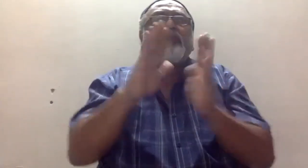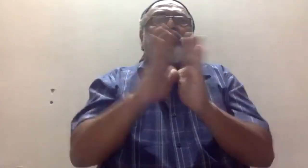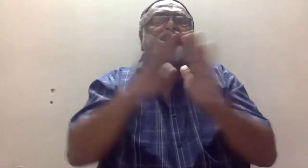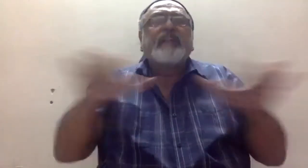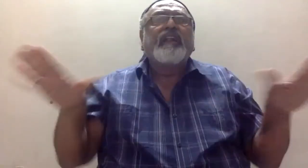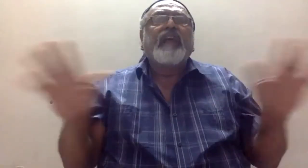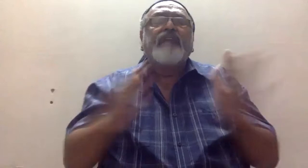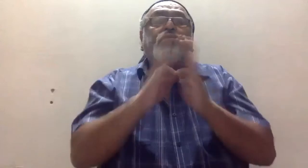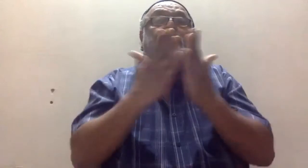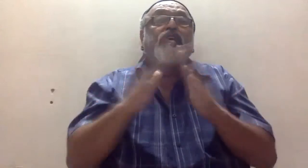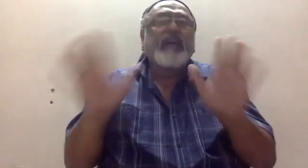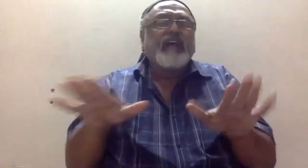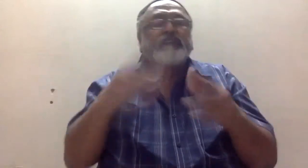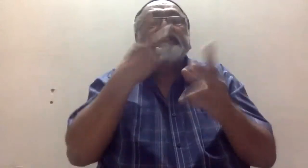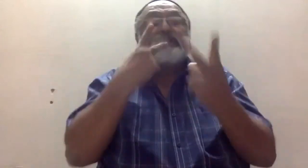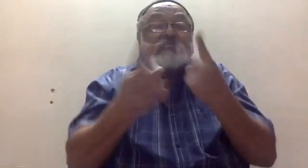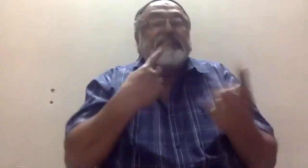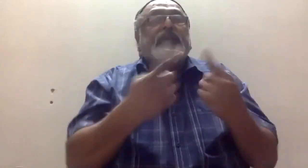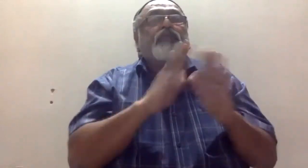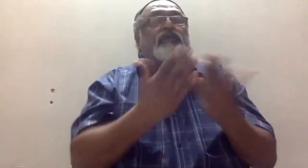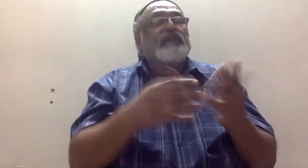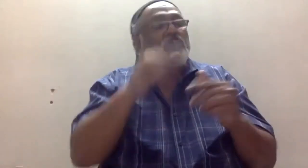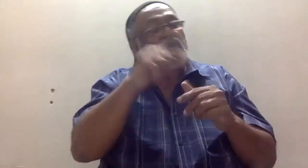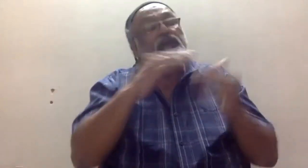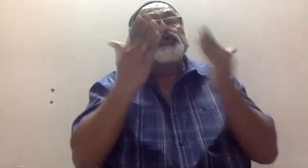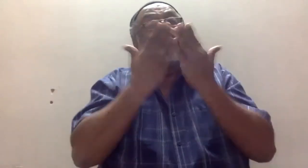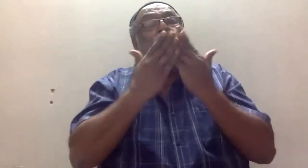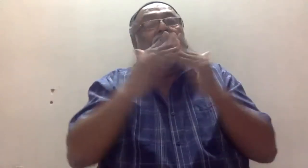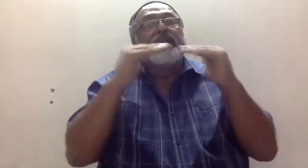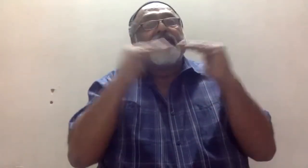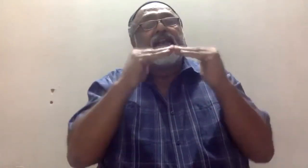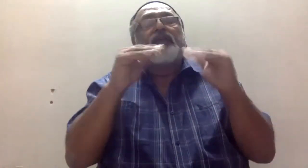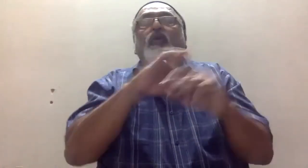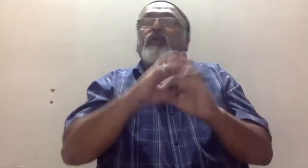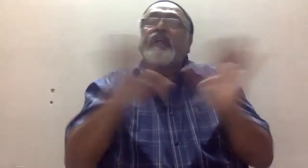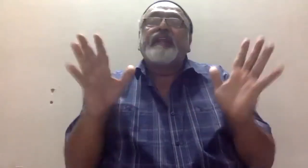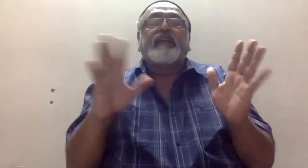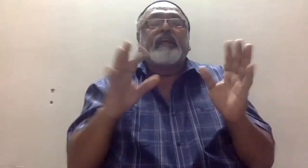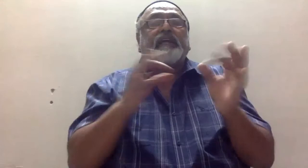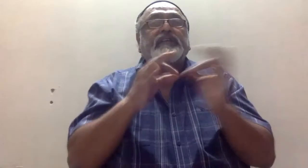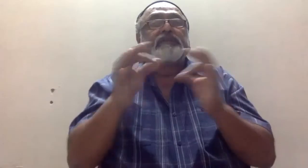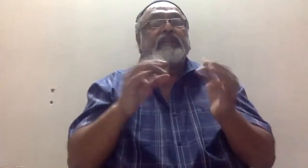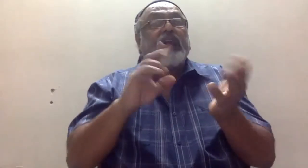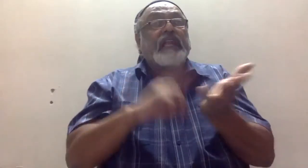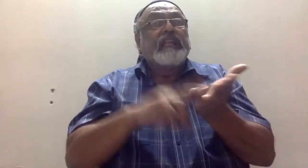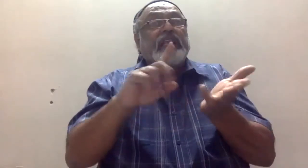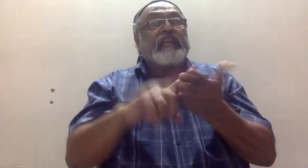stories are being included from the school level itself. The NEP also, this current NEP also talks